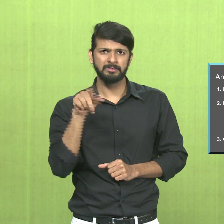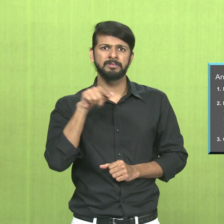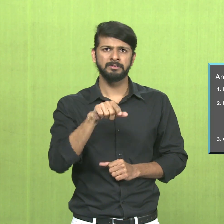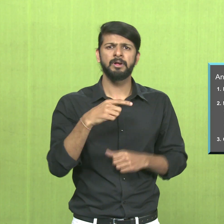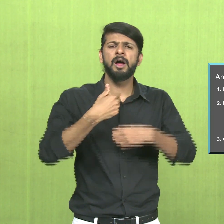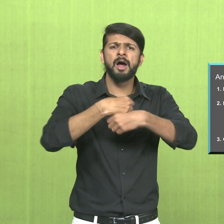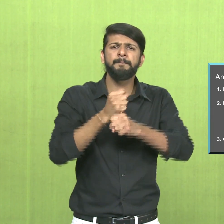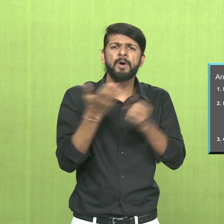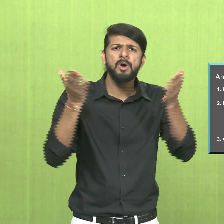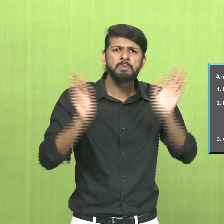Answer number 2,